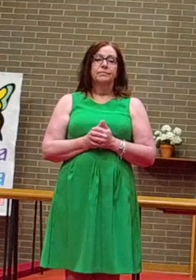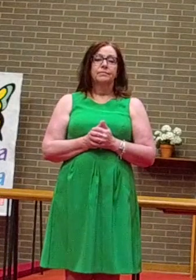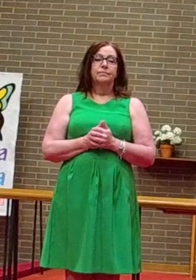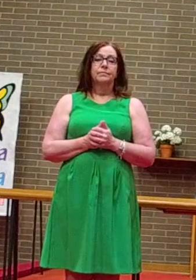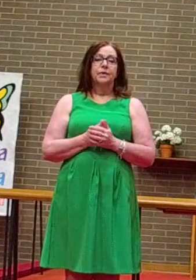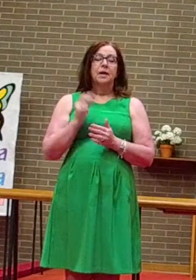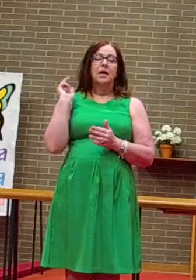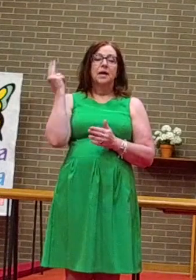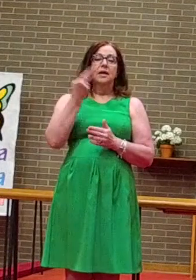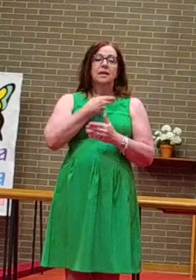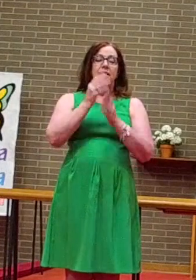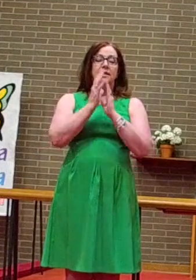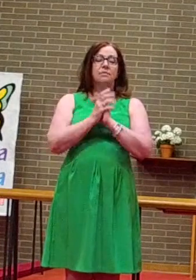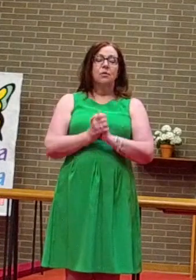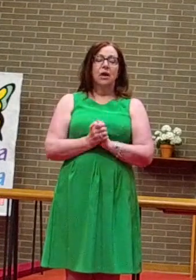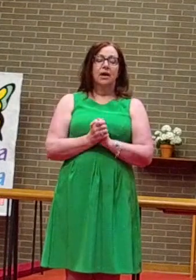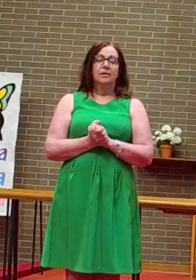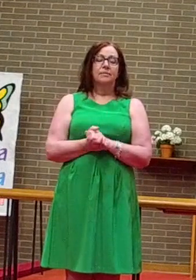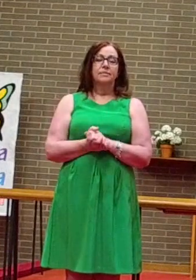Let us pray.